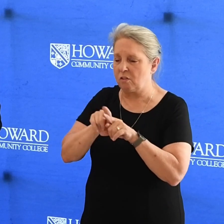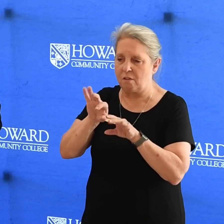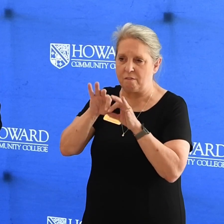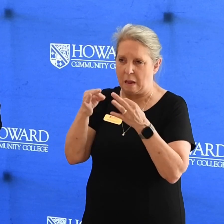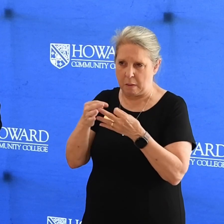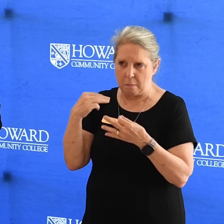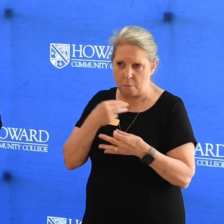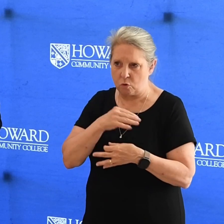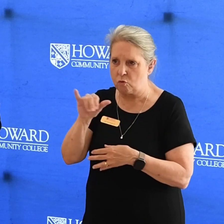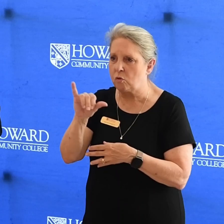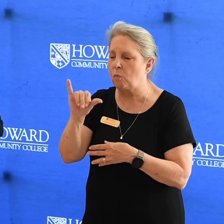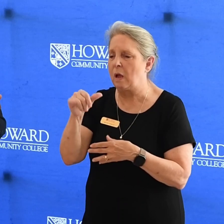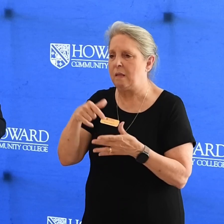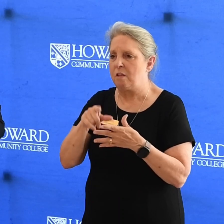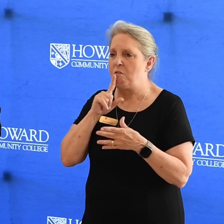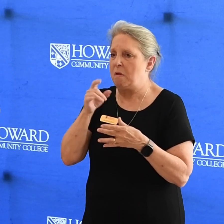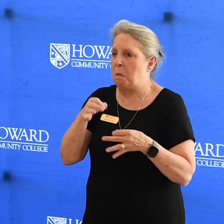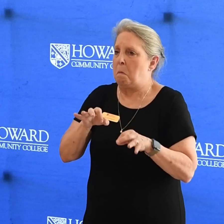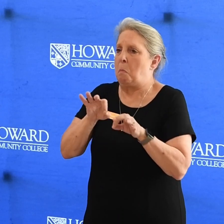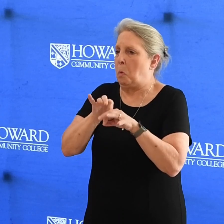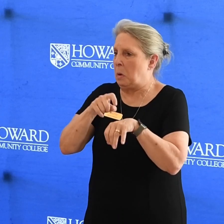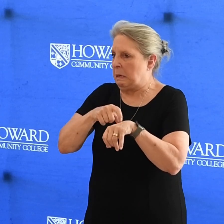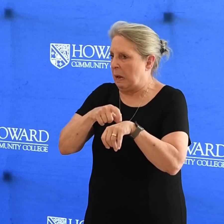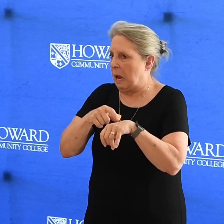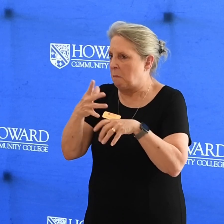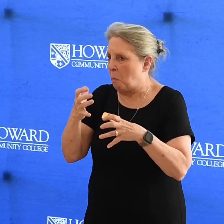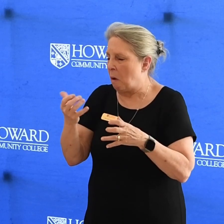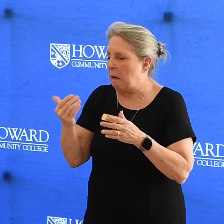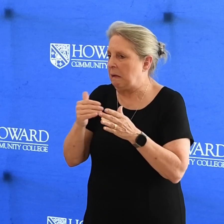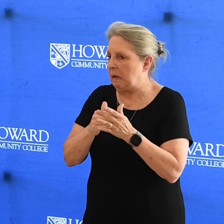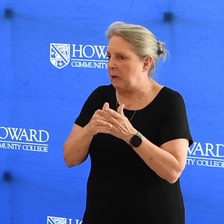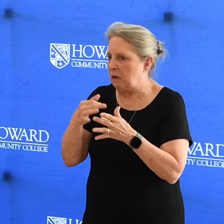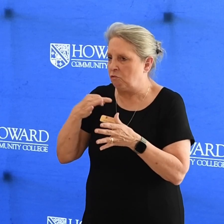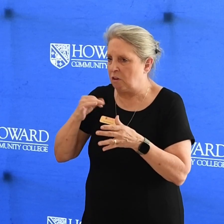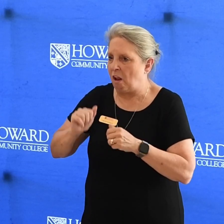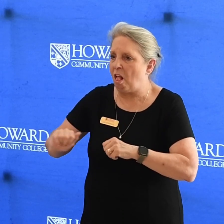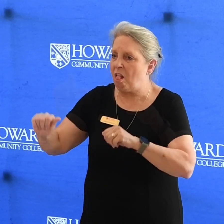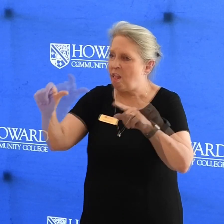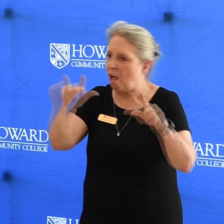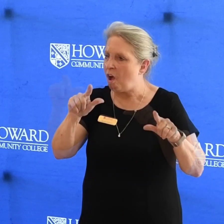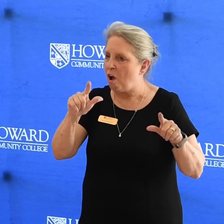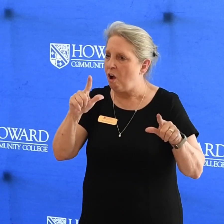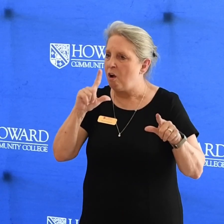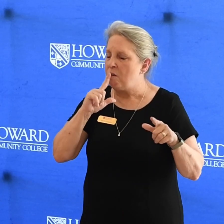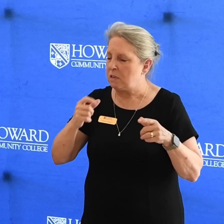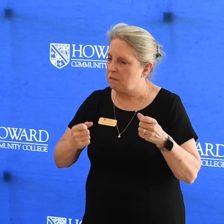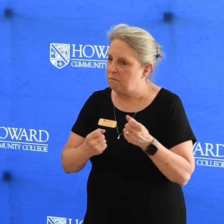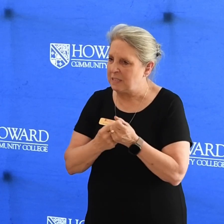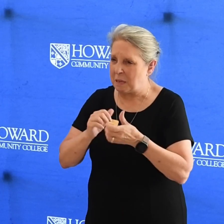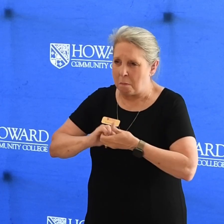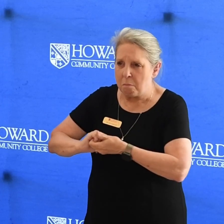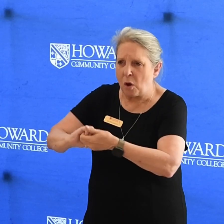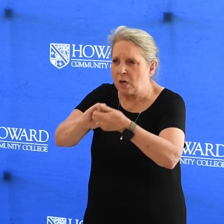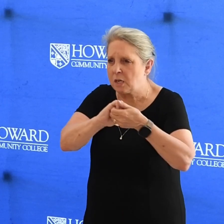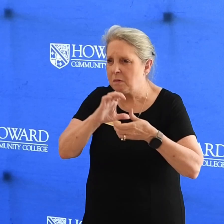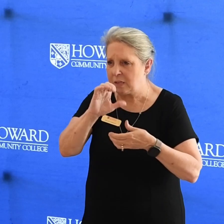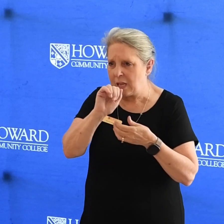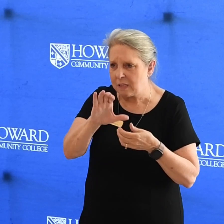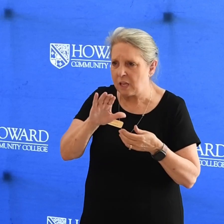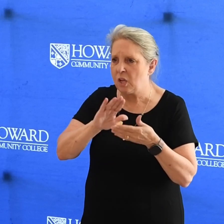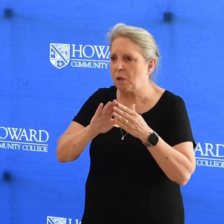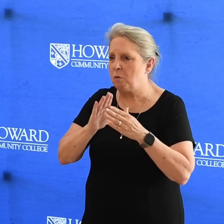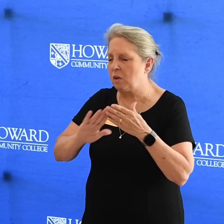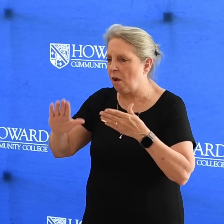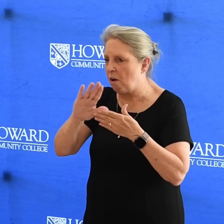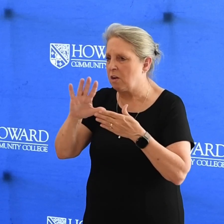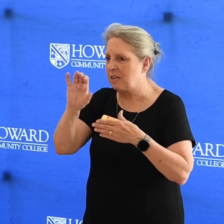so this is a really important occasion. I want to, again, just credit everyone for this incredible partnership from CAC, the community college,